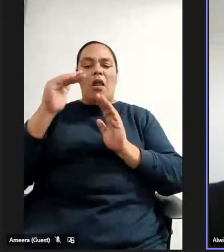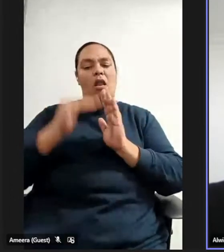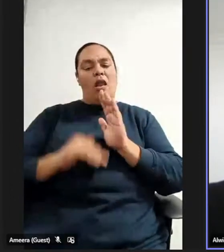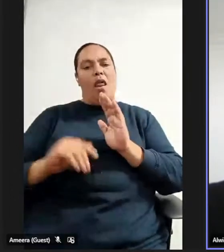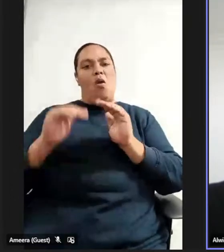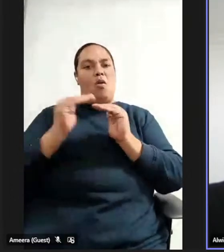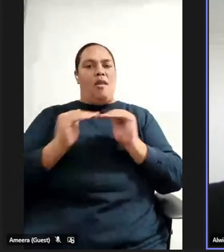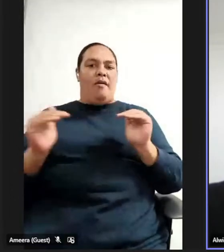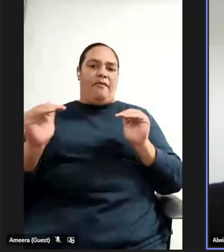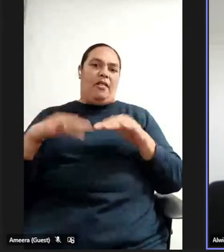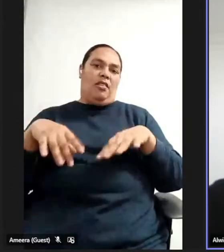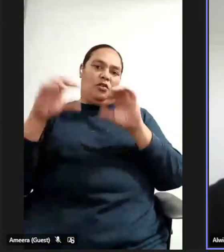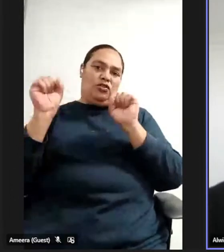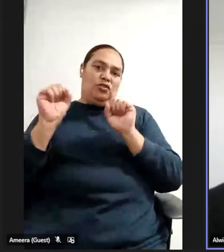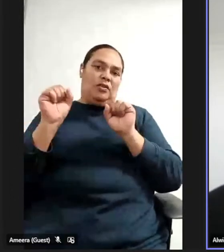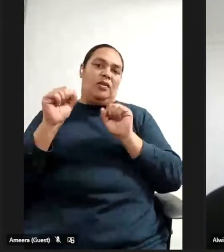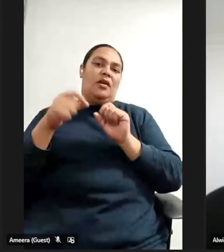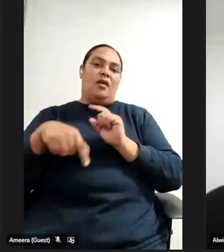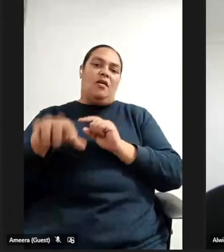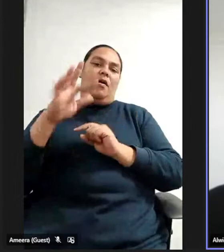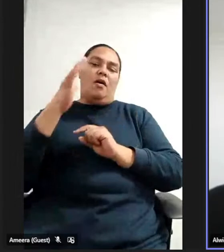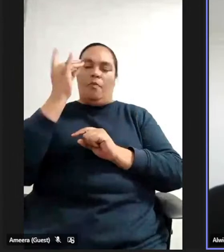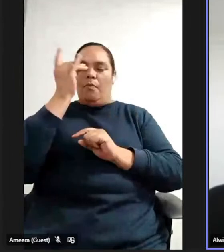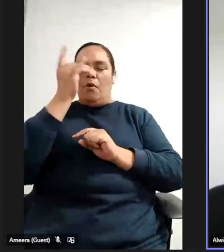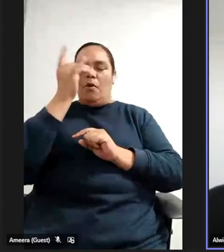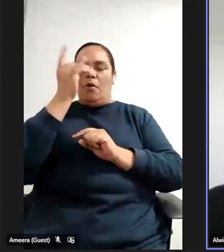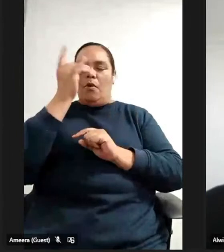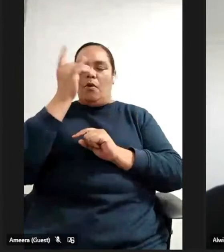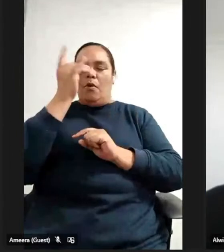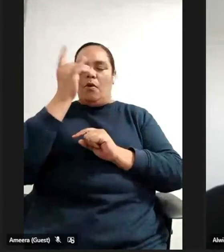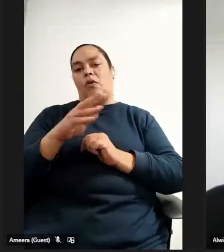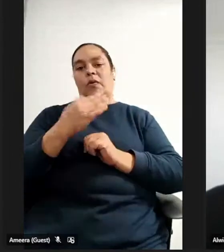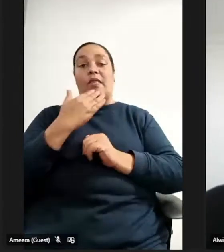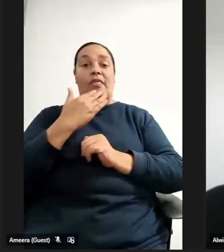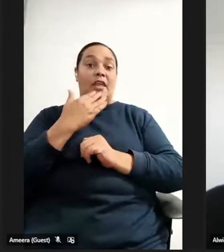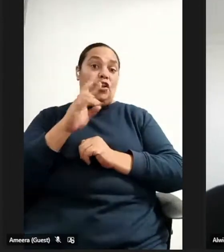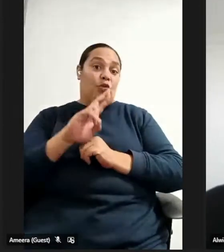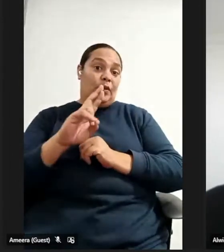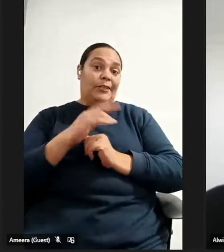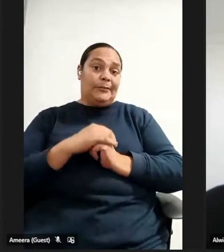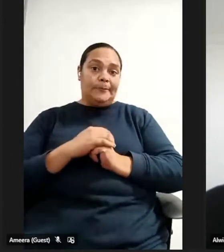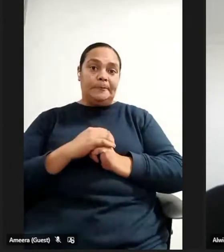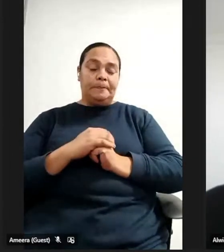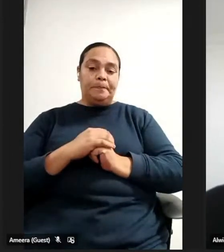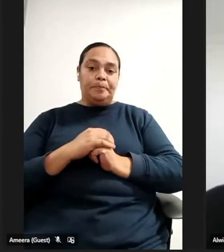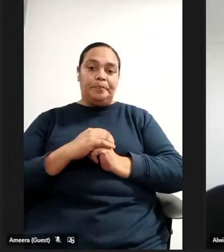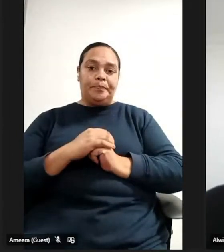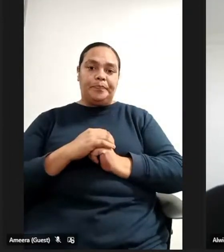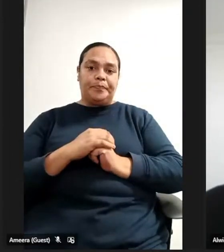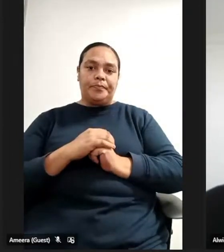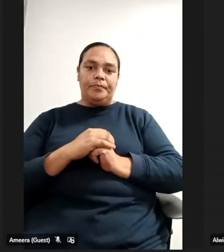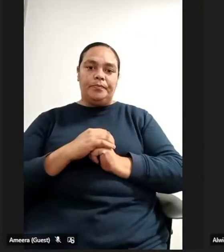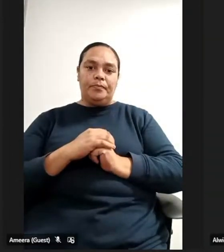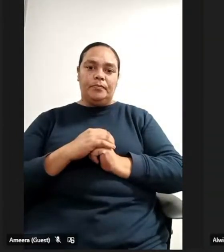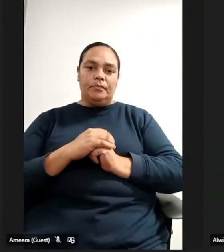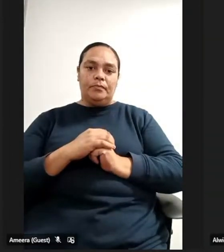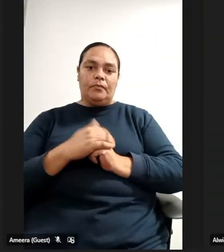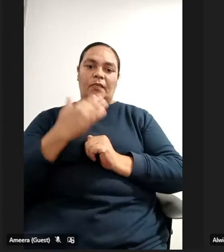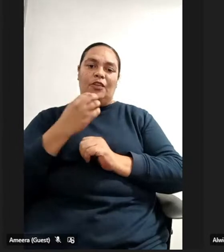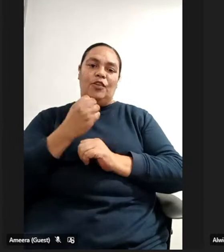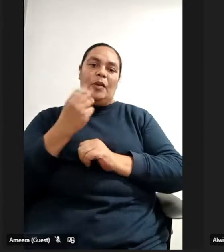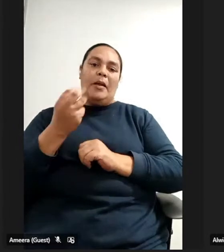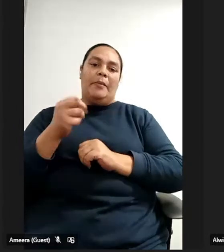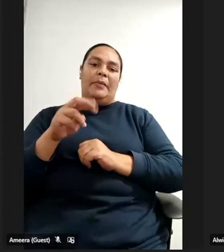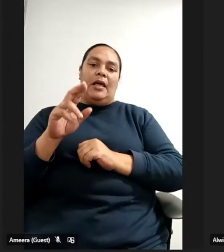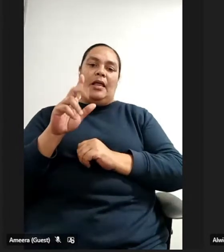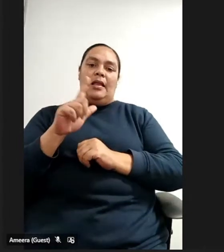come March 2024. Thank you, Regan. Thank you, Mr. Lester. Premier, questions just